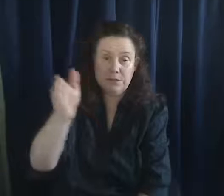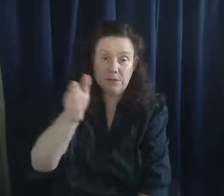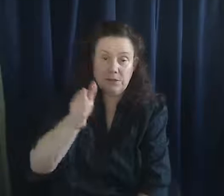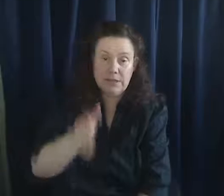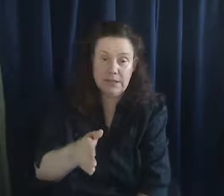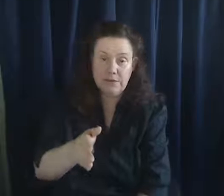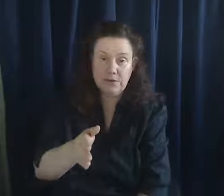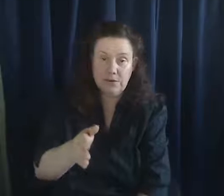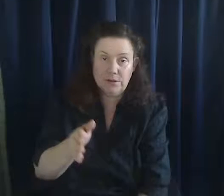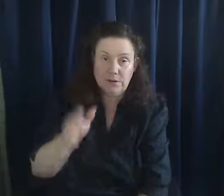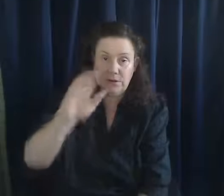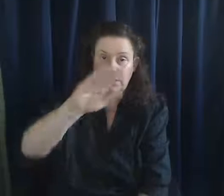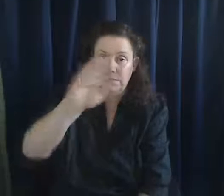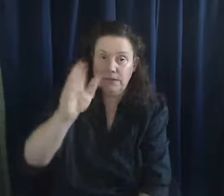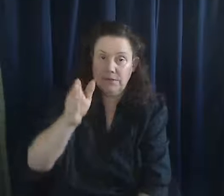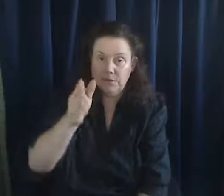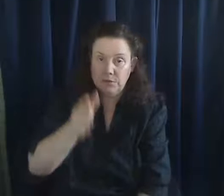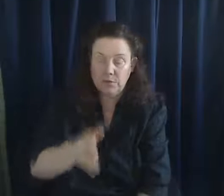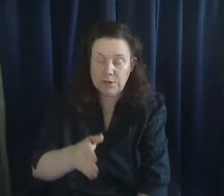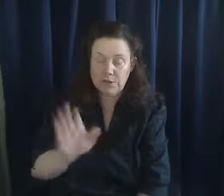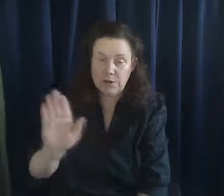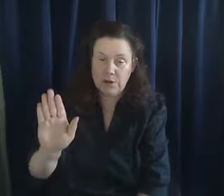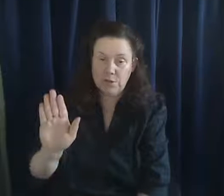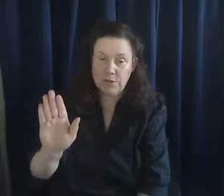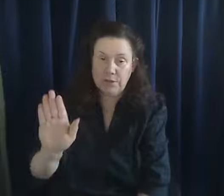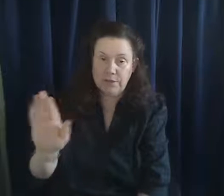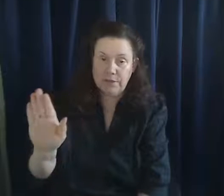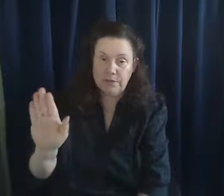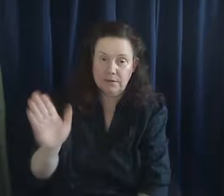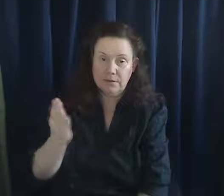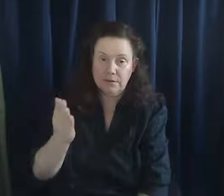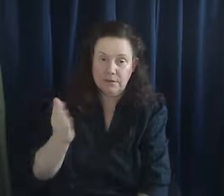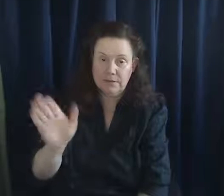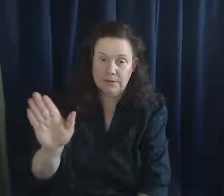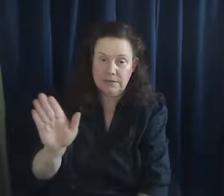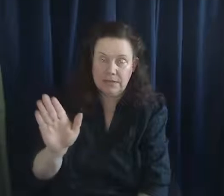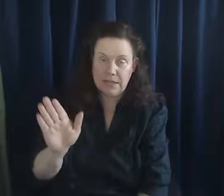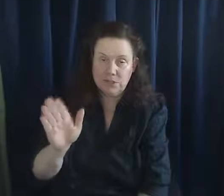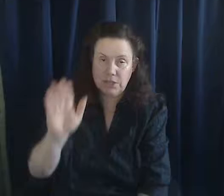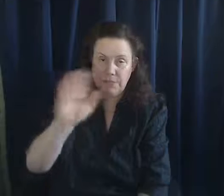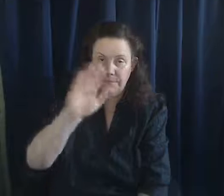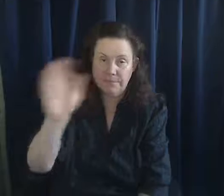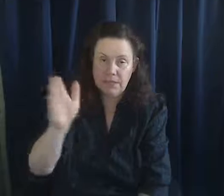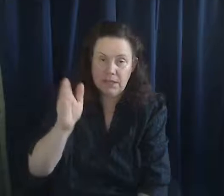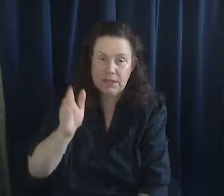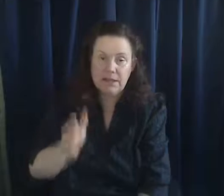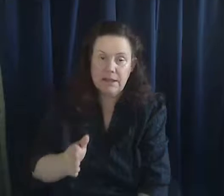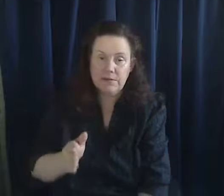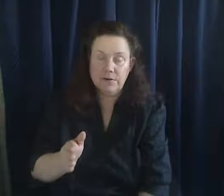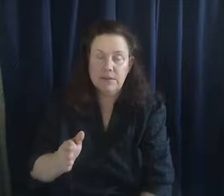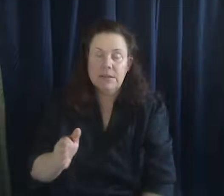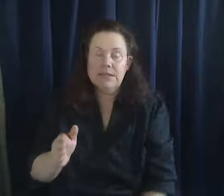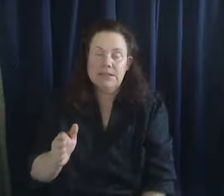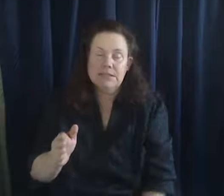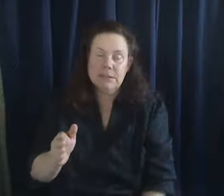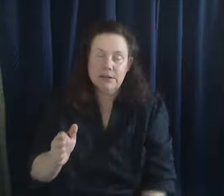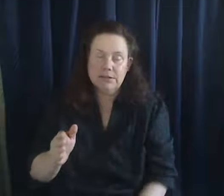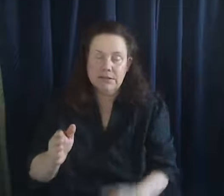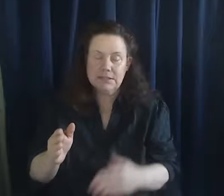you. Never. If you do a question mark with this hand shape. Never. Start, and